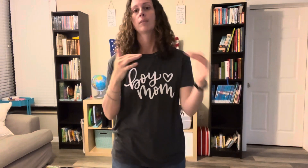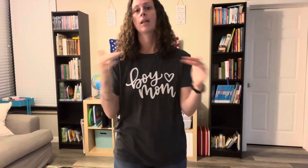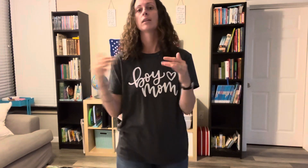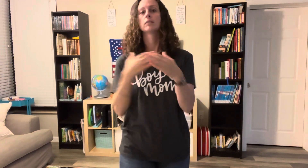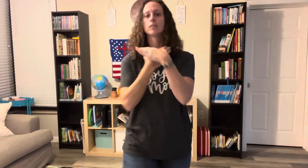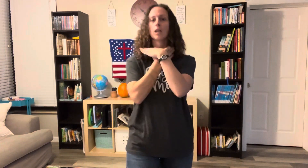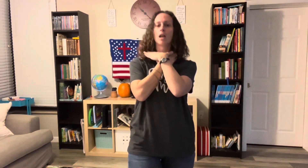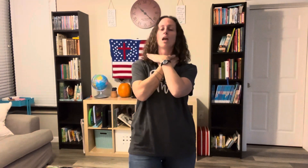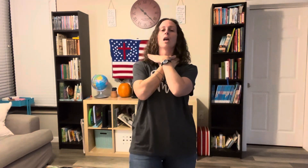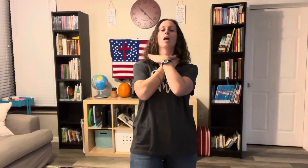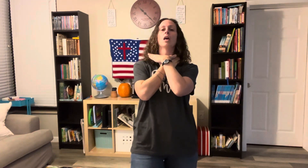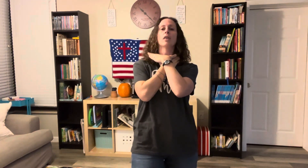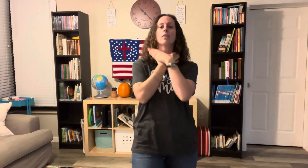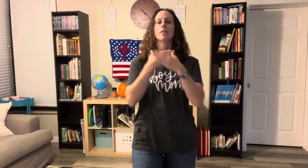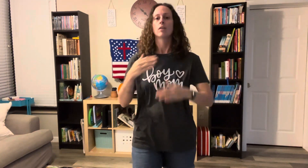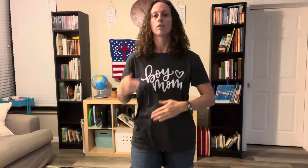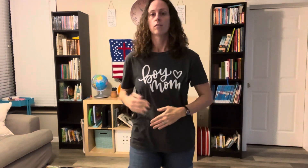Black Death. The